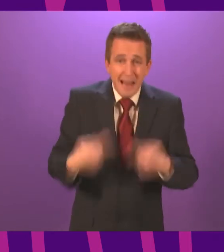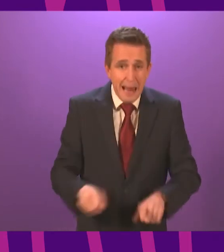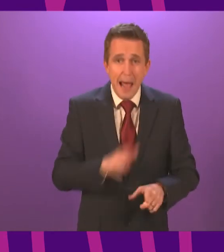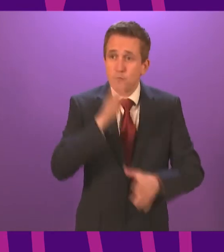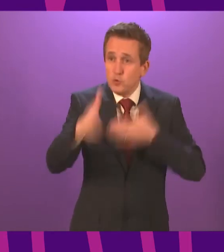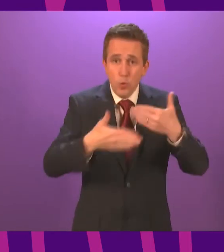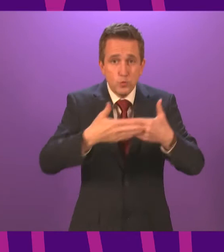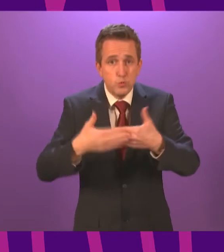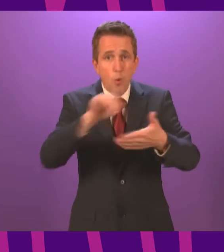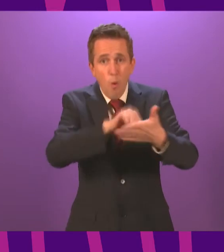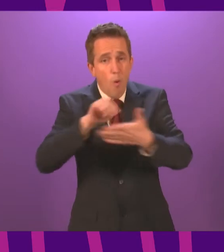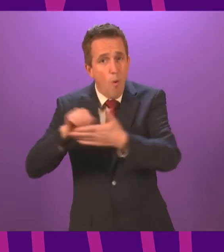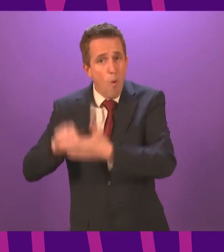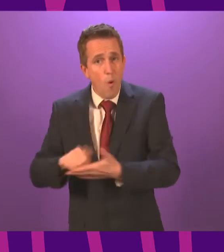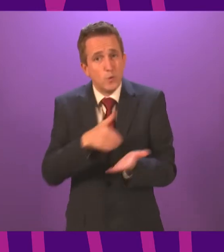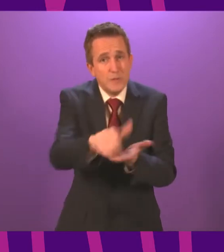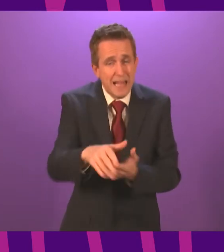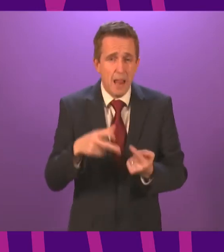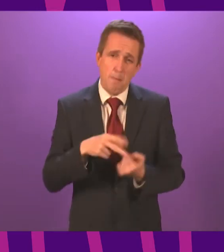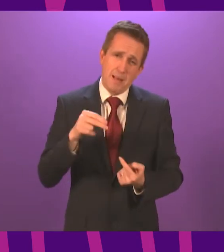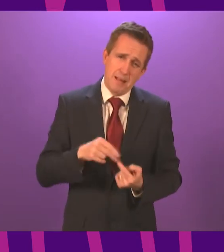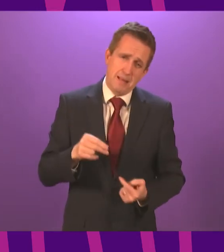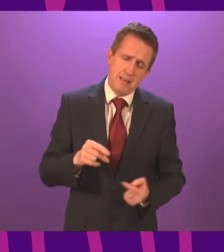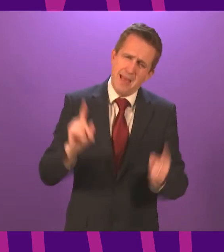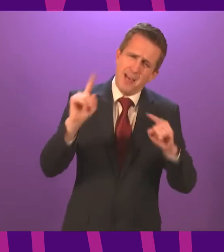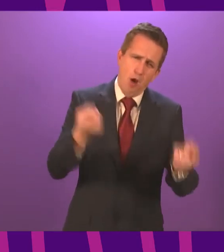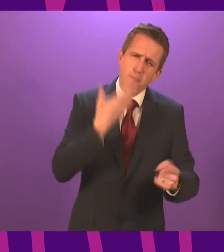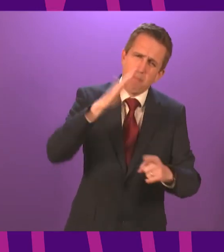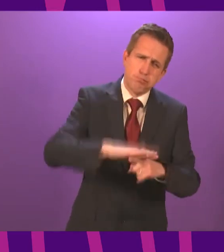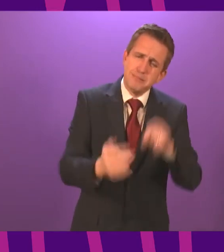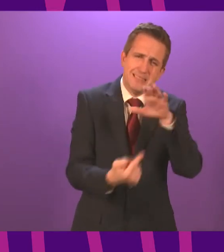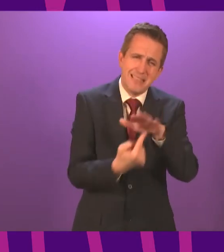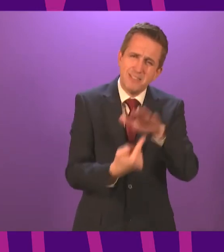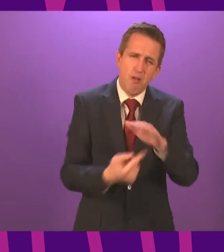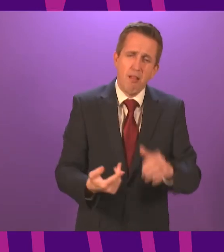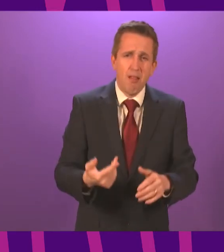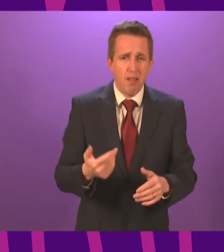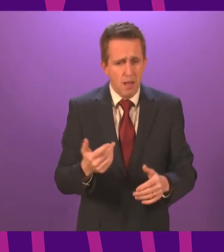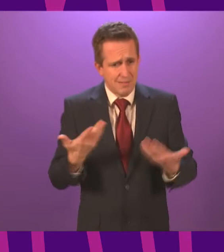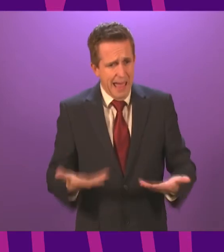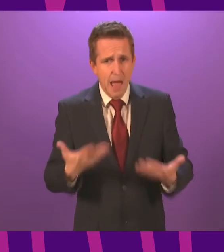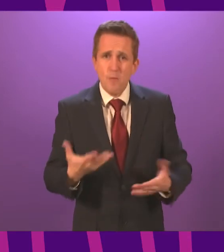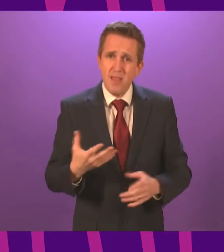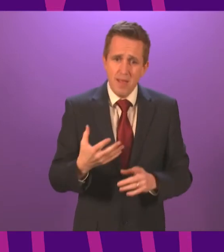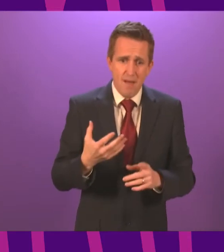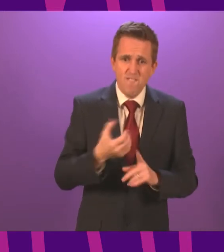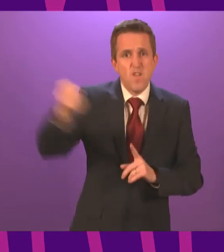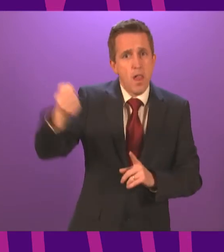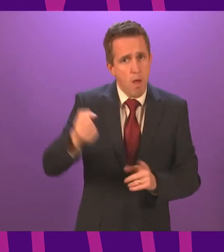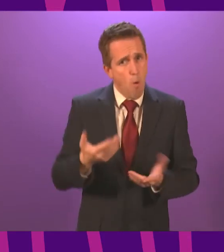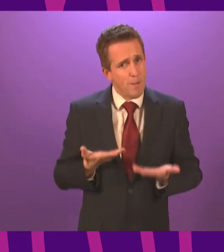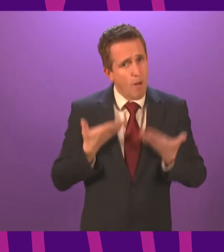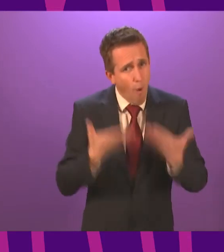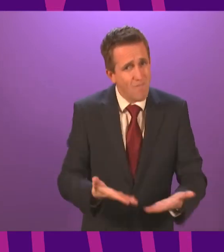canvassing, door-to-door marketing work cannot be seen as essential work. And with the extension of the furlough available, surely employers in that